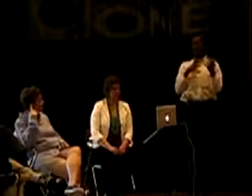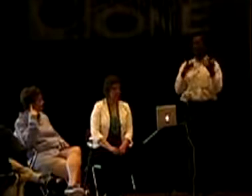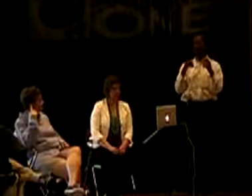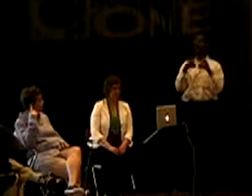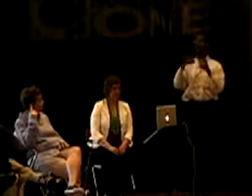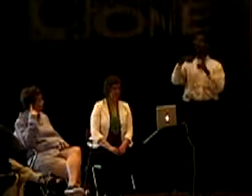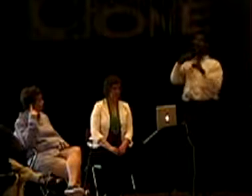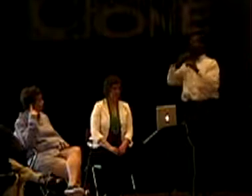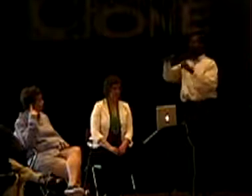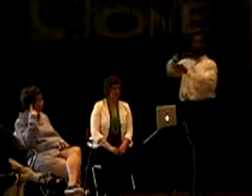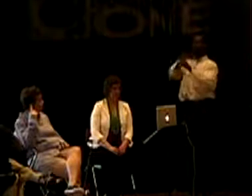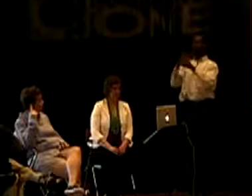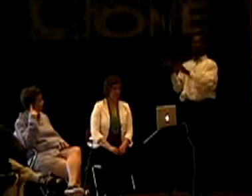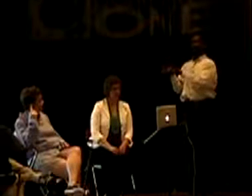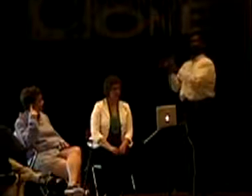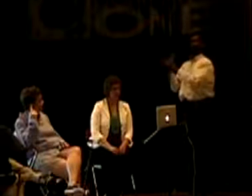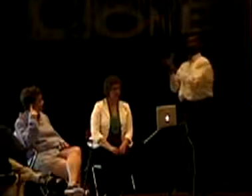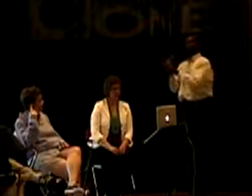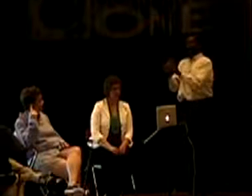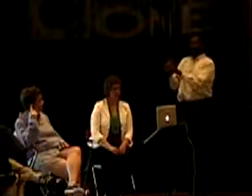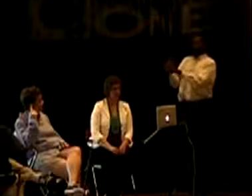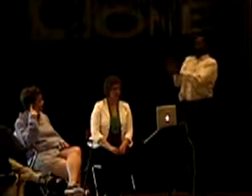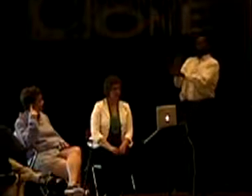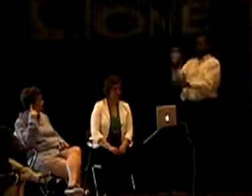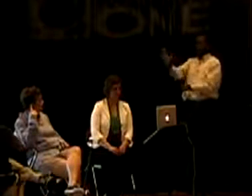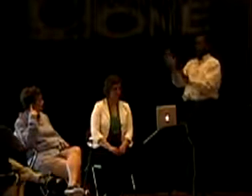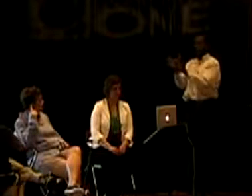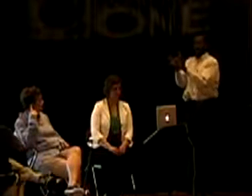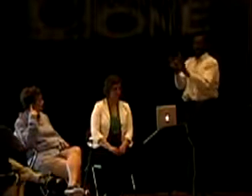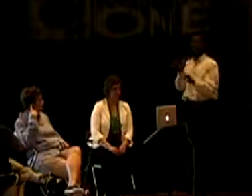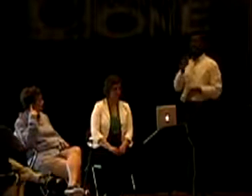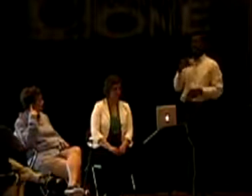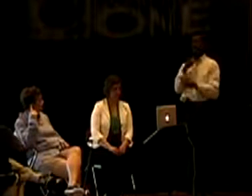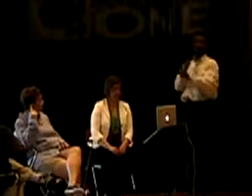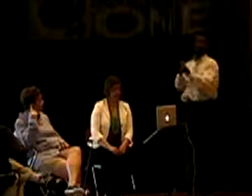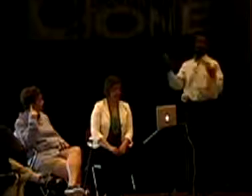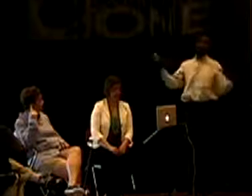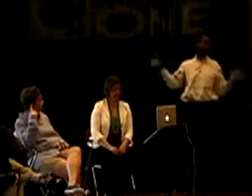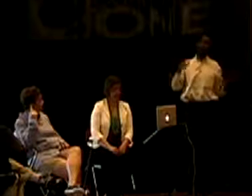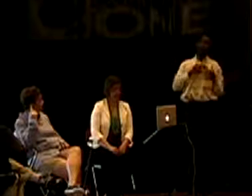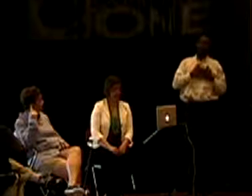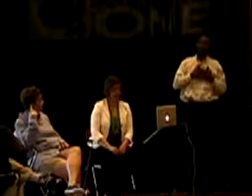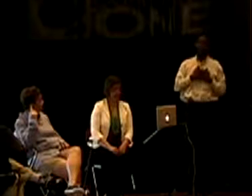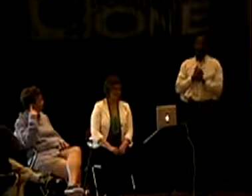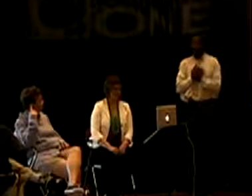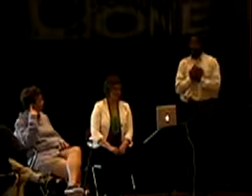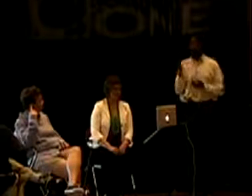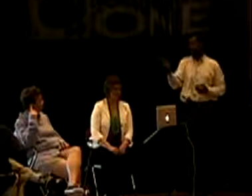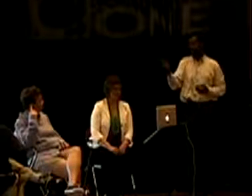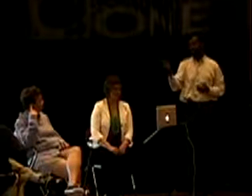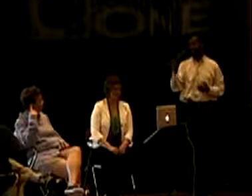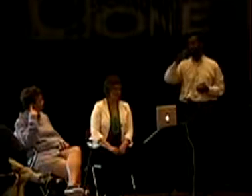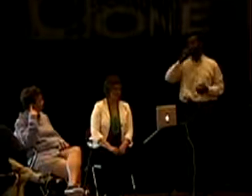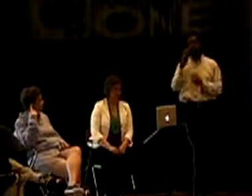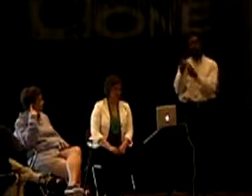of a relationship. They're like the coolest couple in the world. It's funny, when they first read the